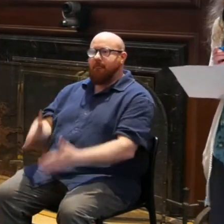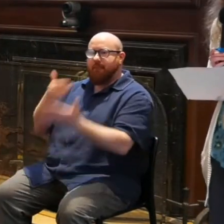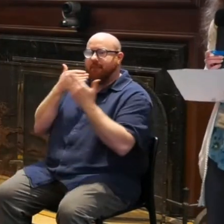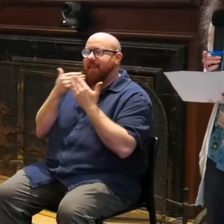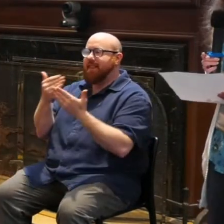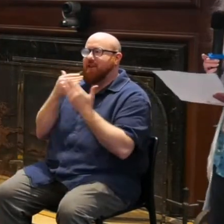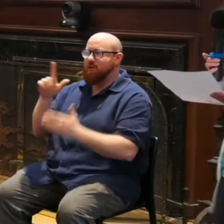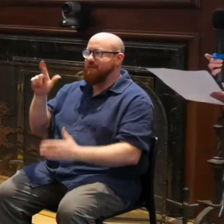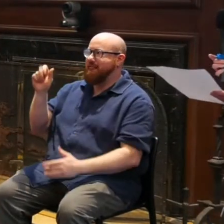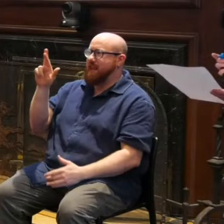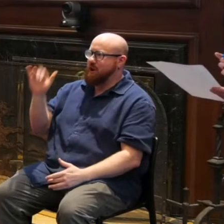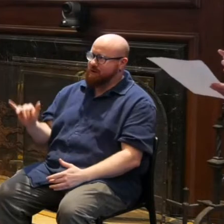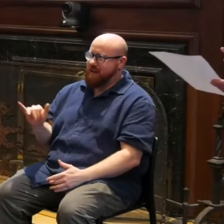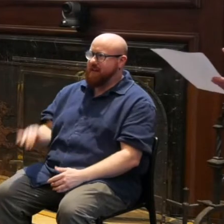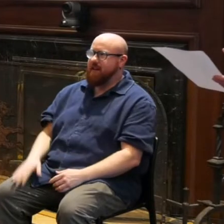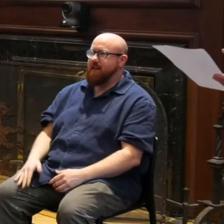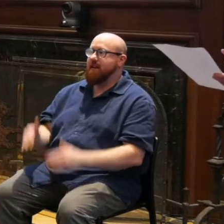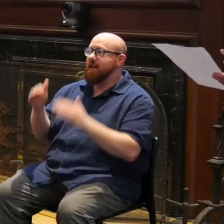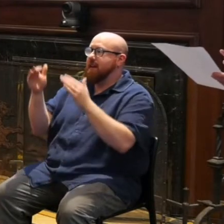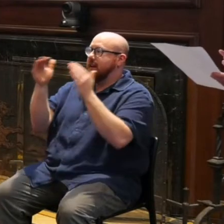Thank you, Larry. Next up,